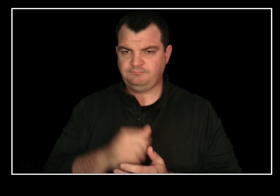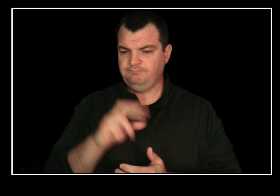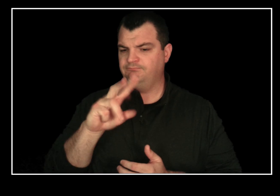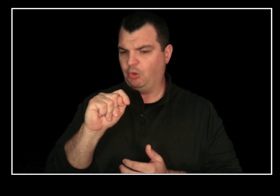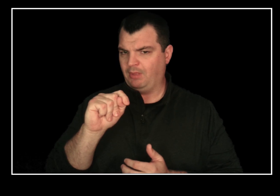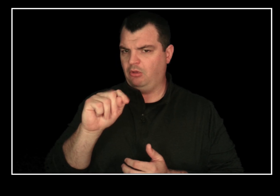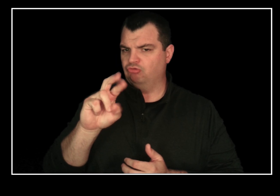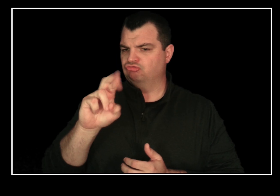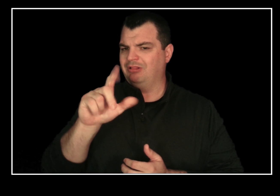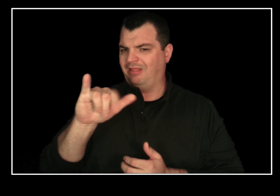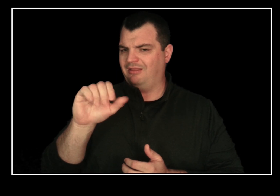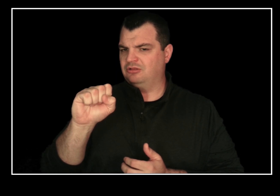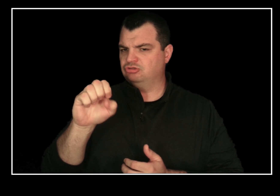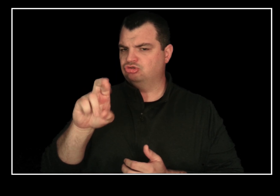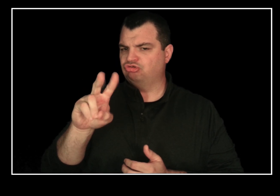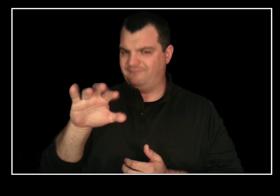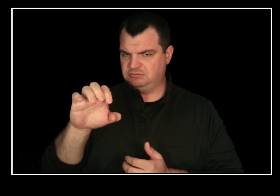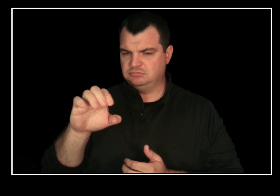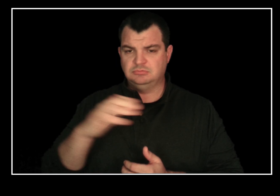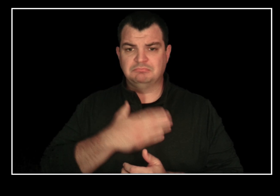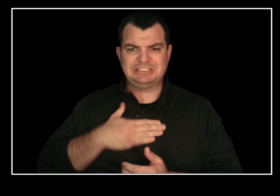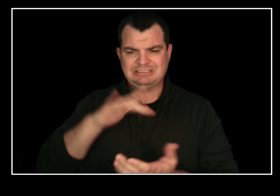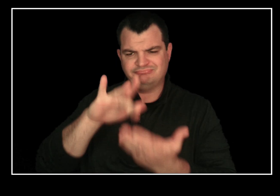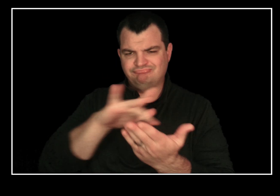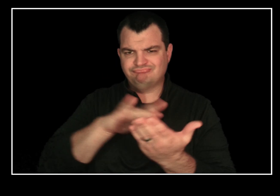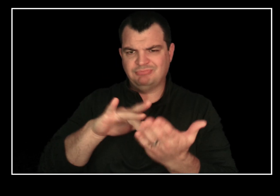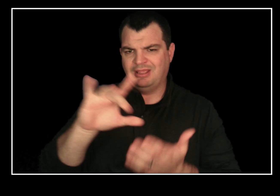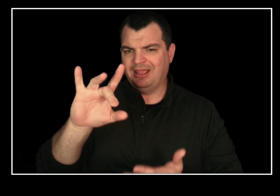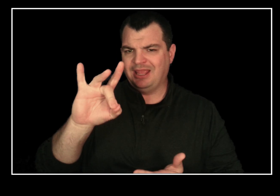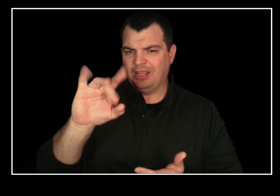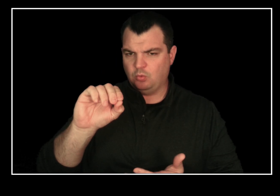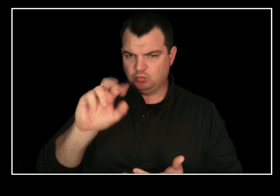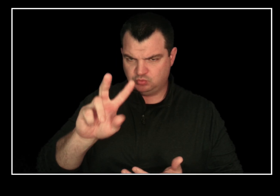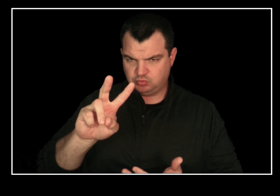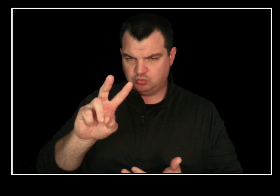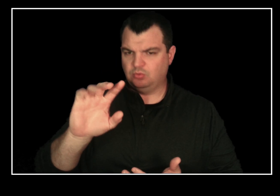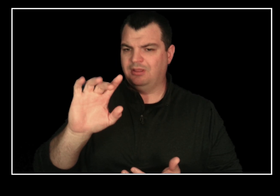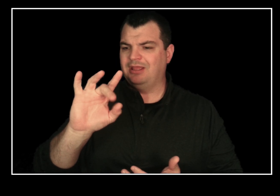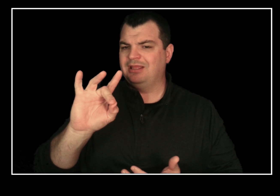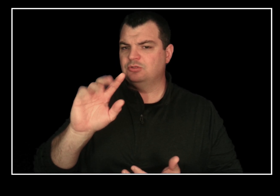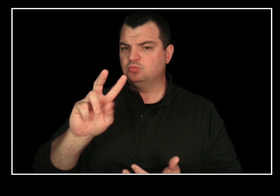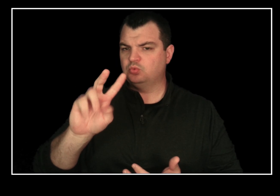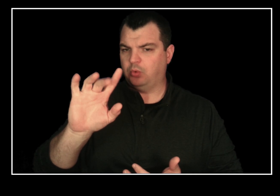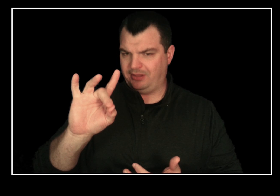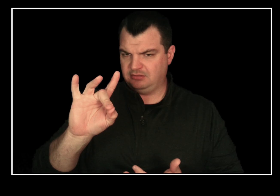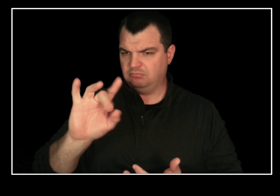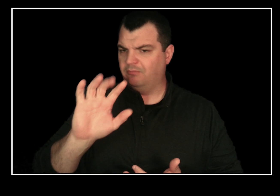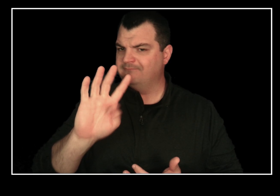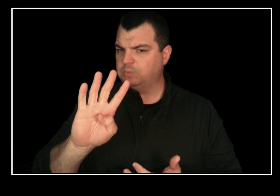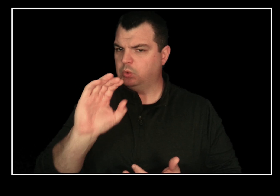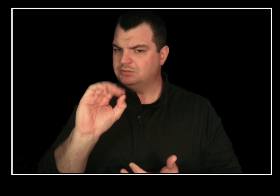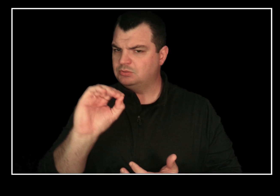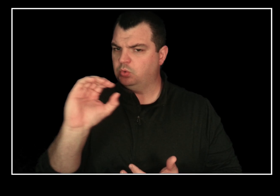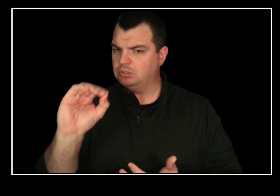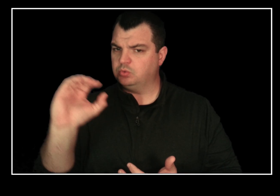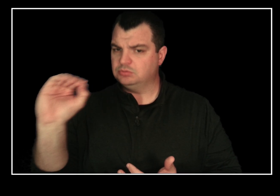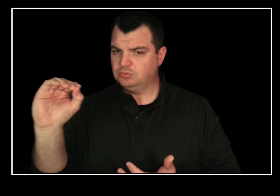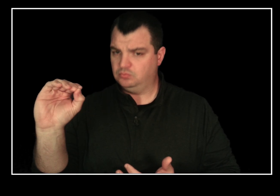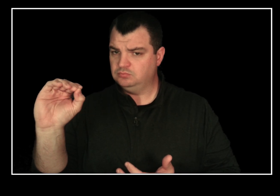dial 711 for Vermont Relay Service. Please dial